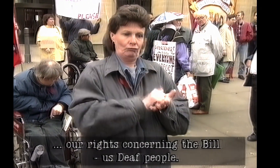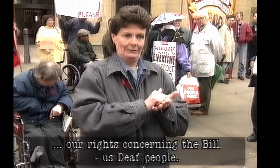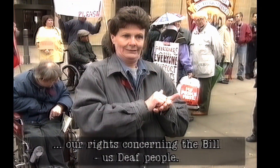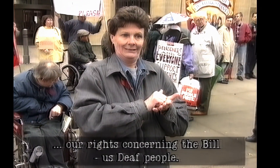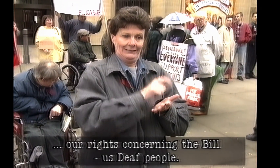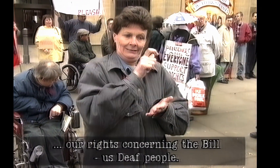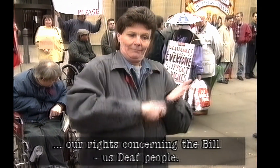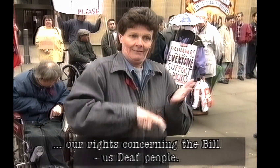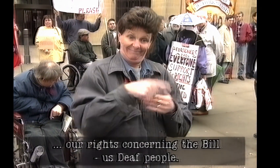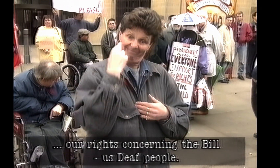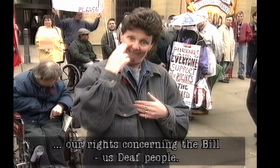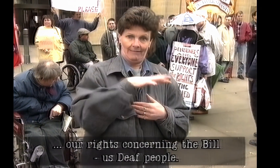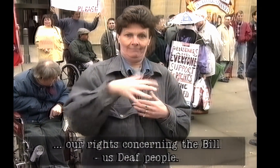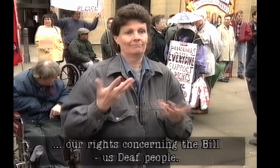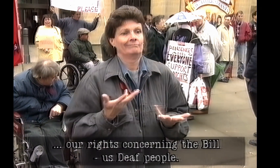deaf people.